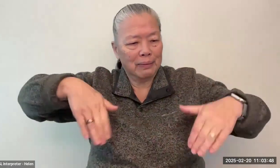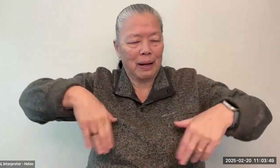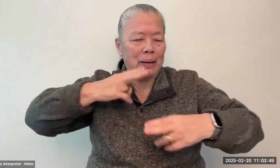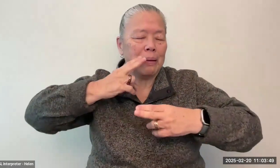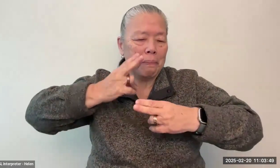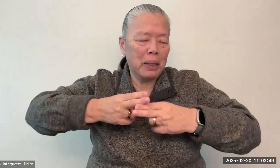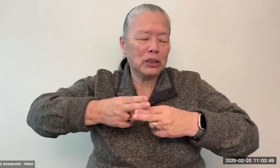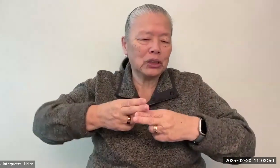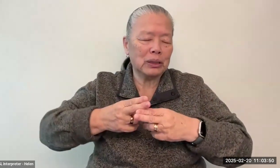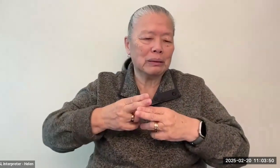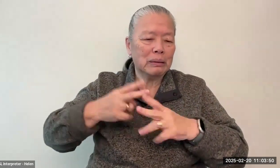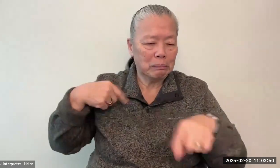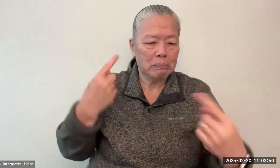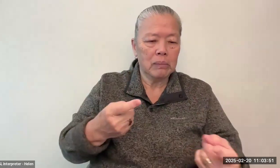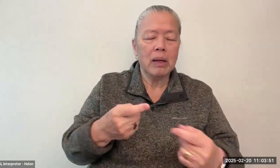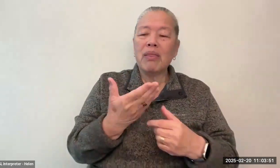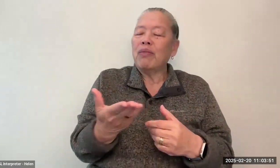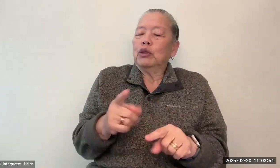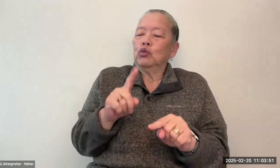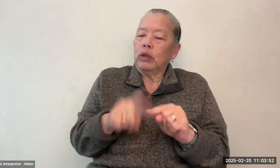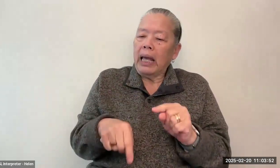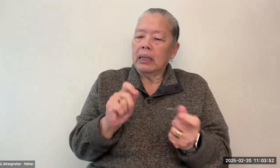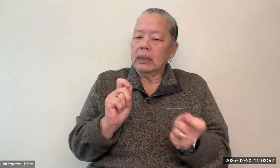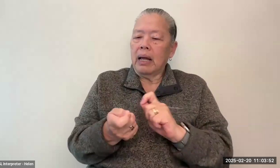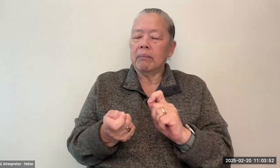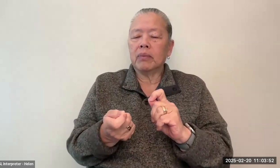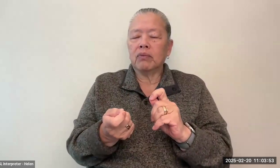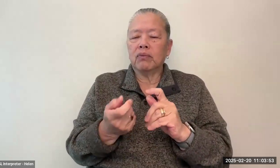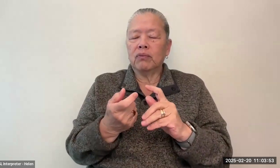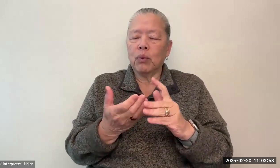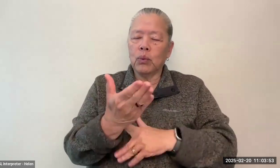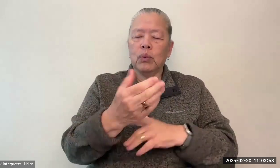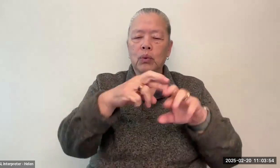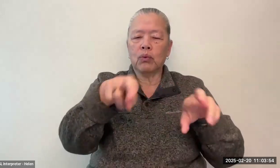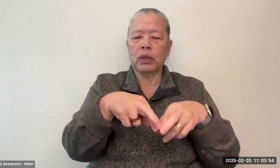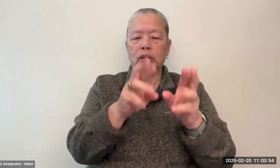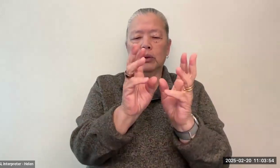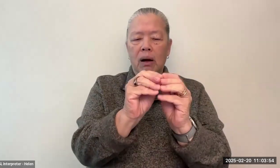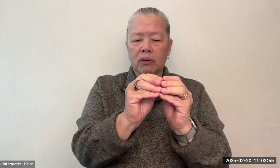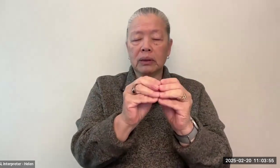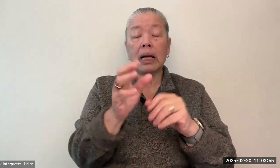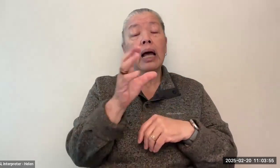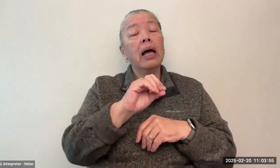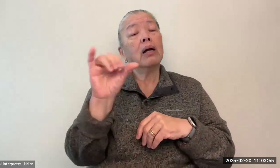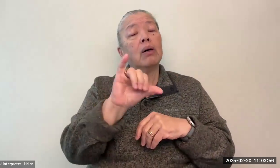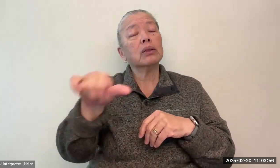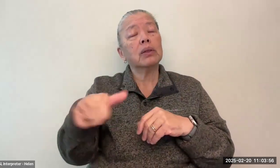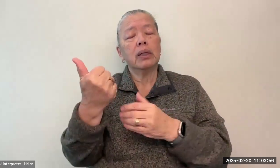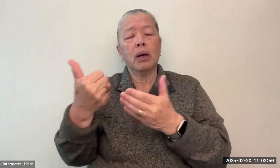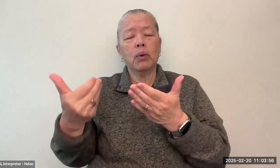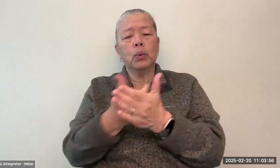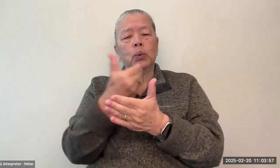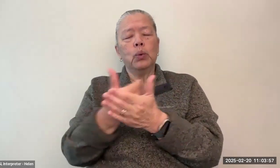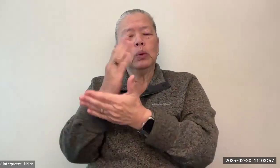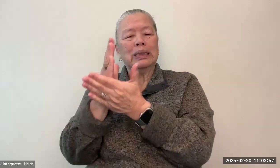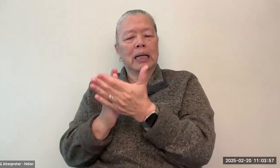things that cannot be adapted by regional conferences, as well as another new section